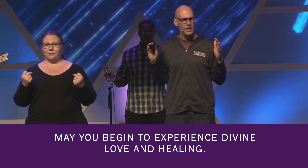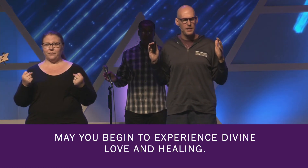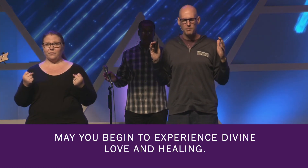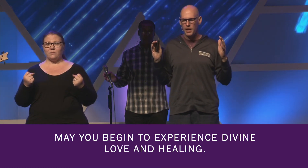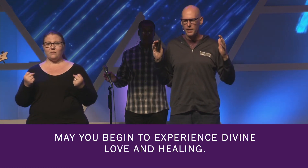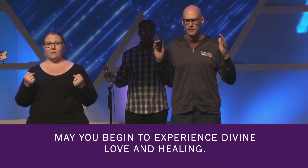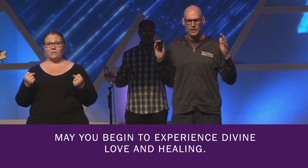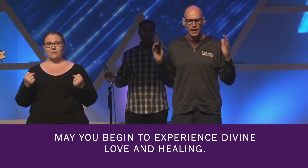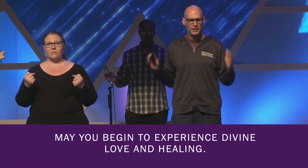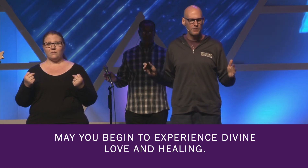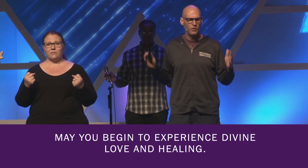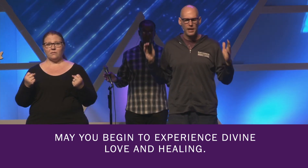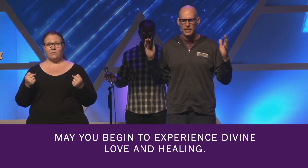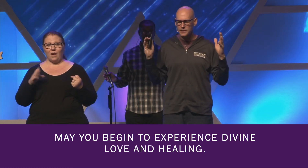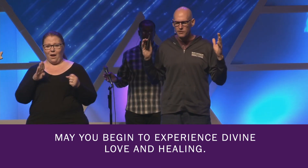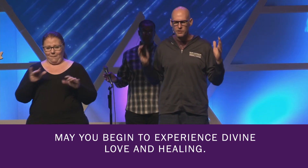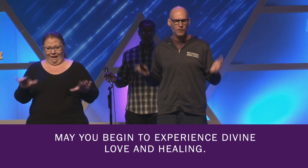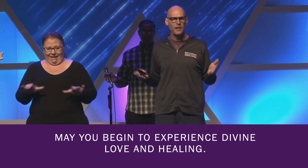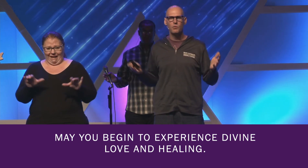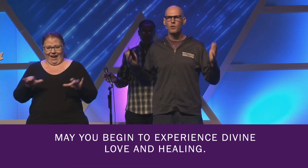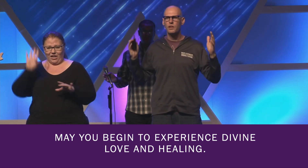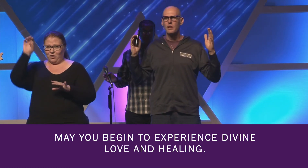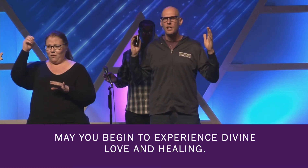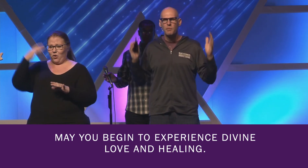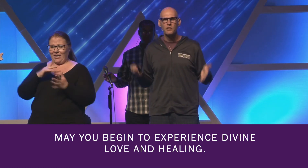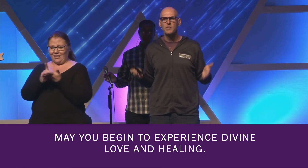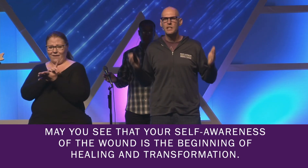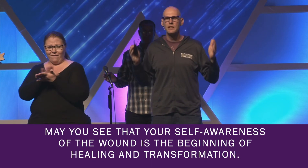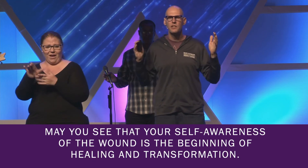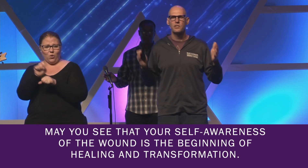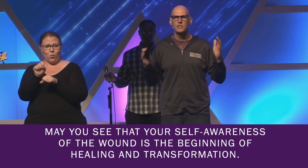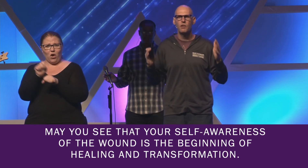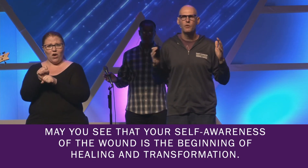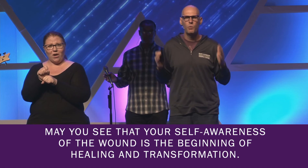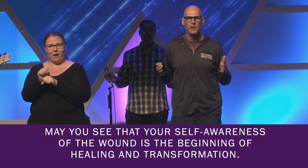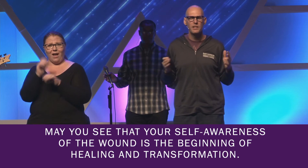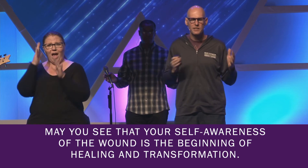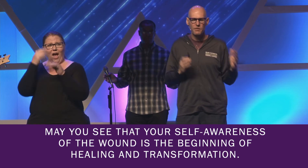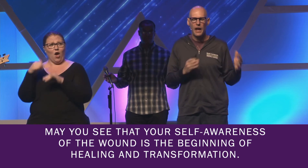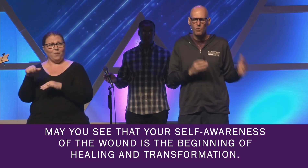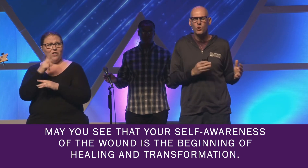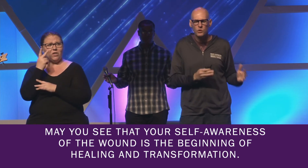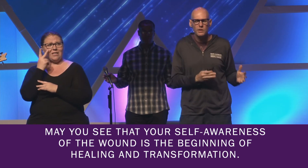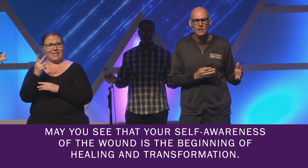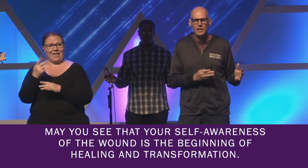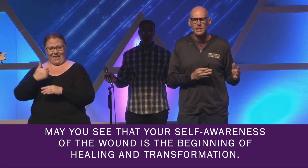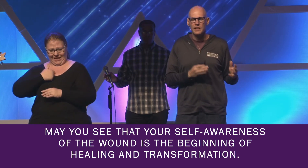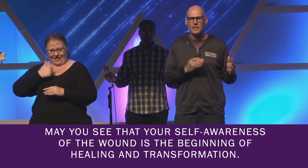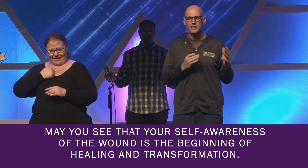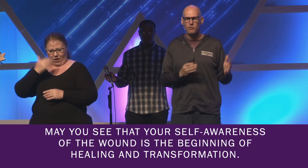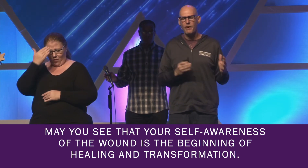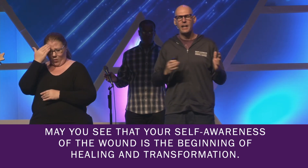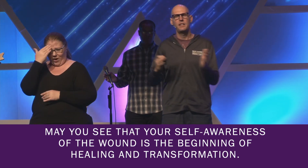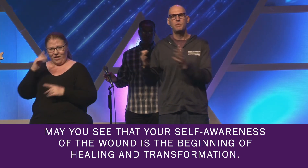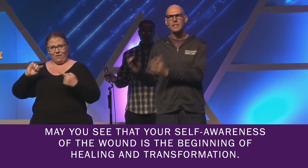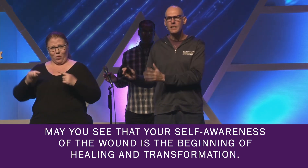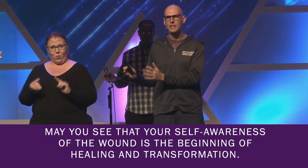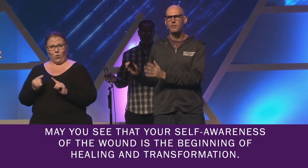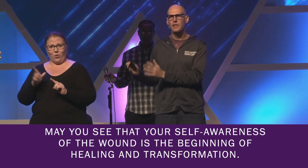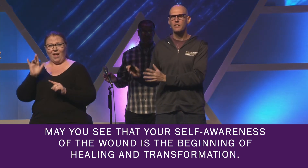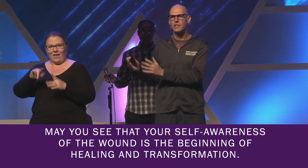And may, by an act of grace, of divine work, may you see that your self-awareness of that wound is in fact